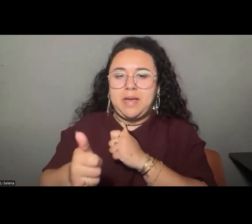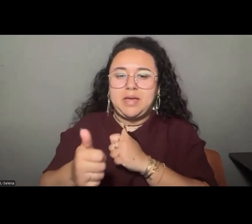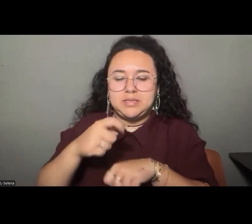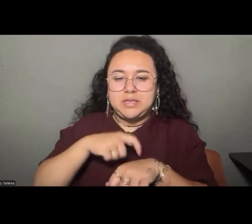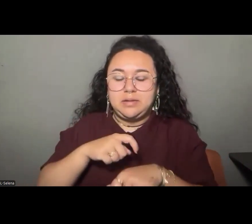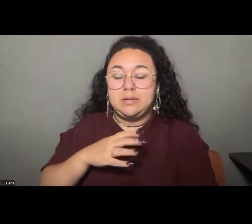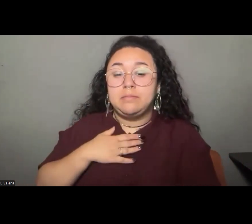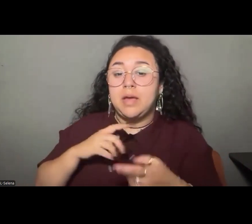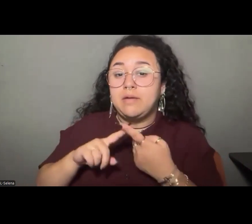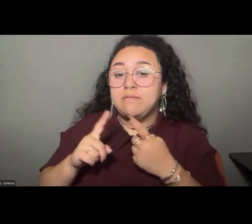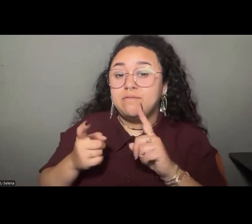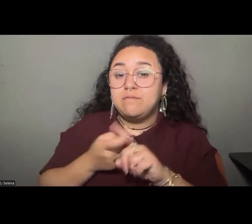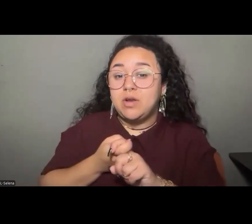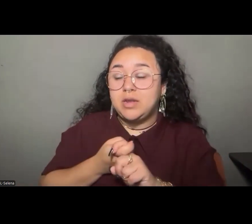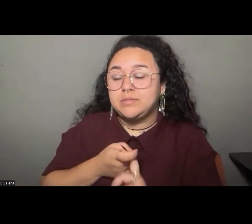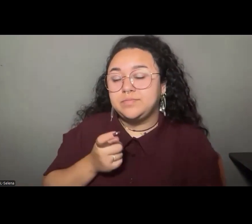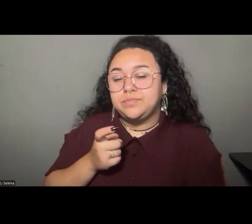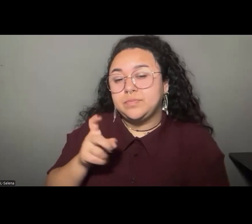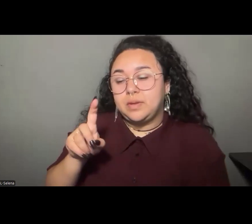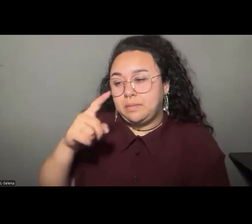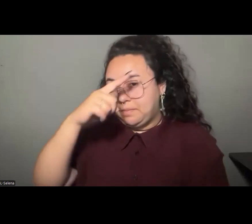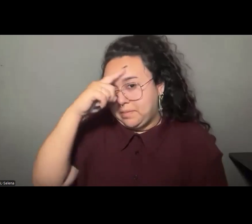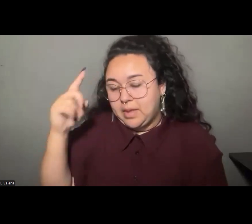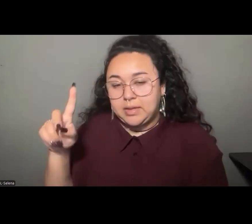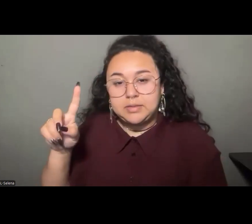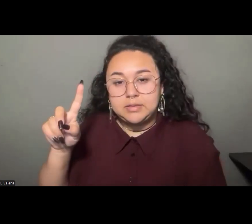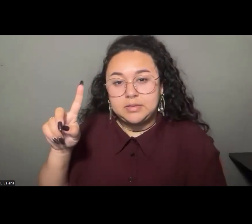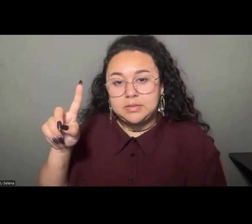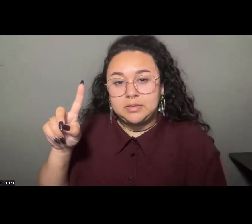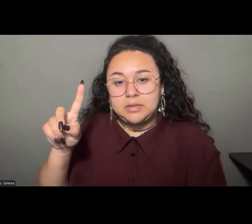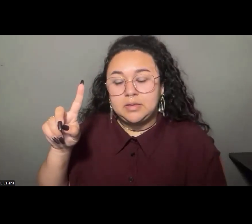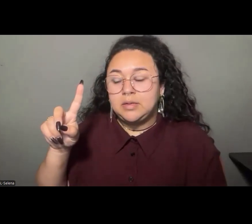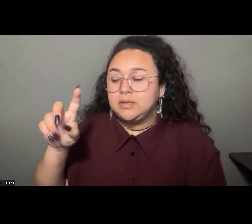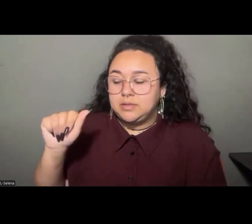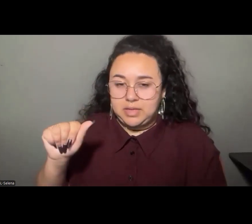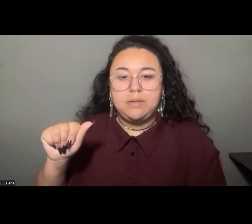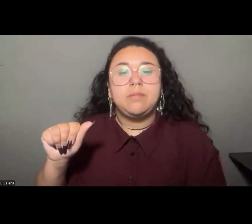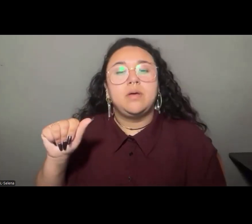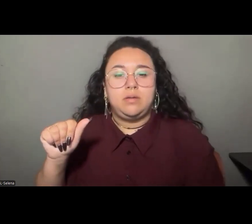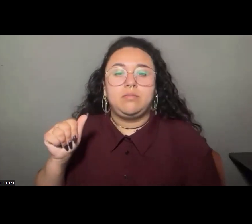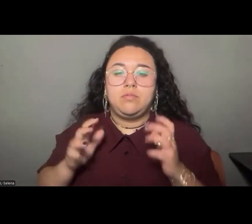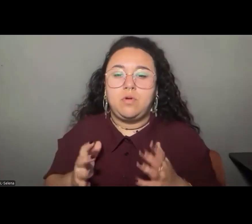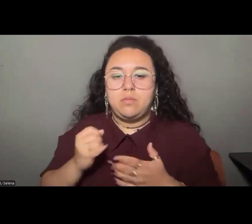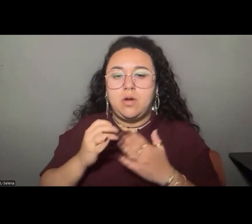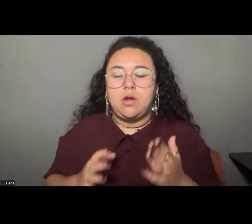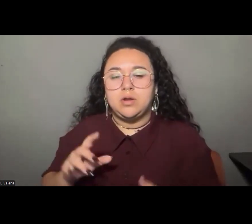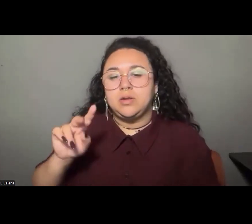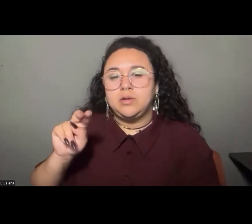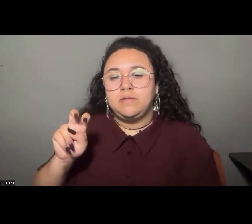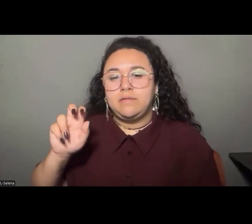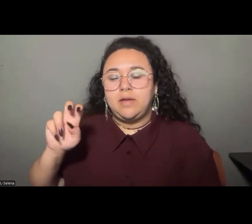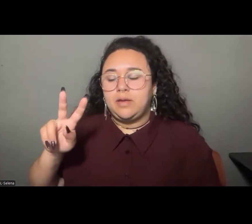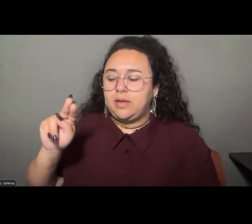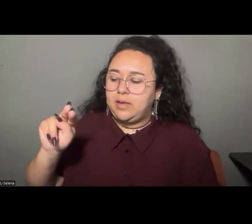Black disabled queer performance artist and dancer Neve, Neve, once said, "Everything I do is an experiment that might